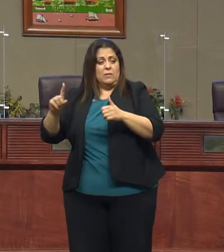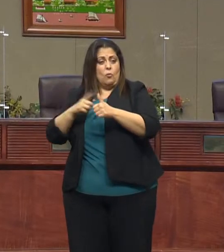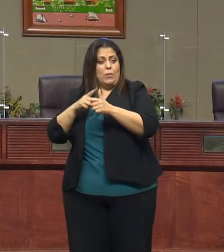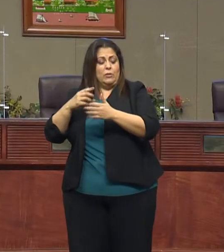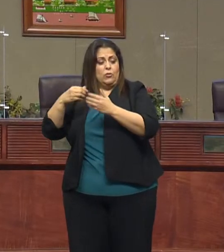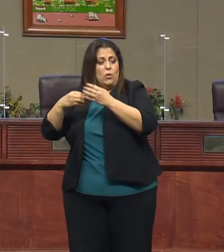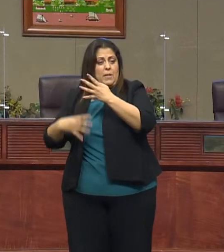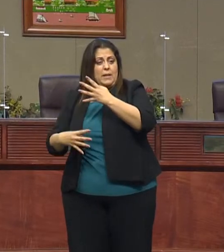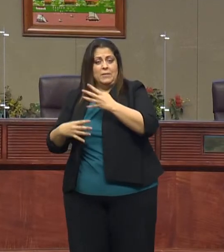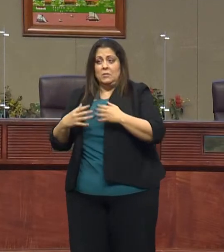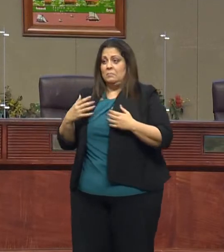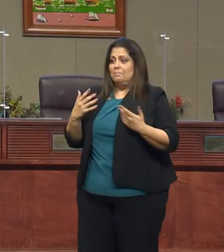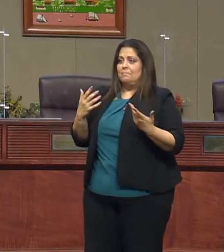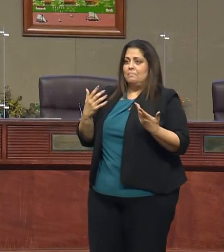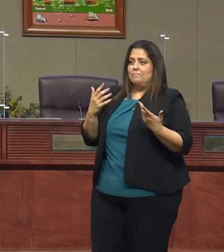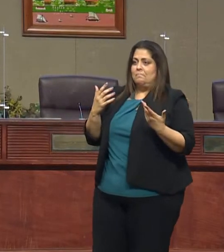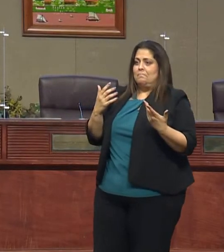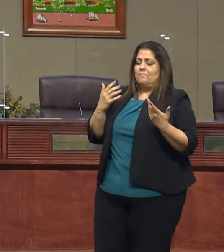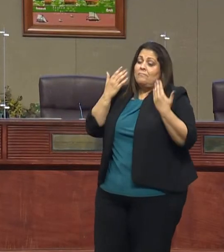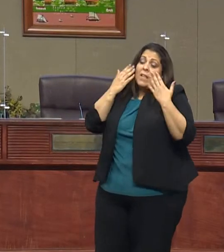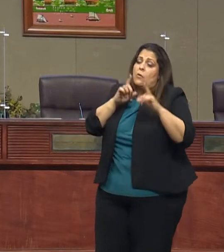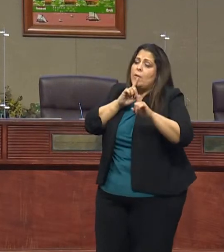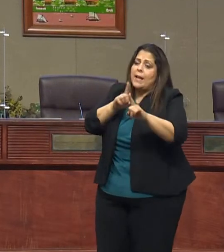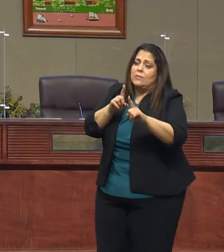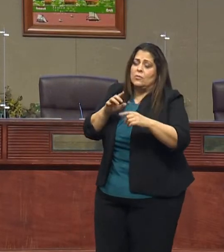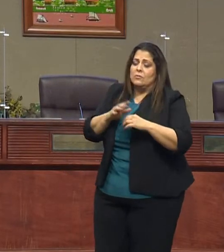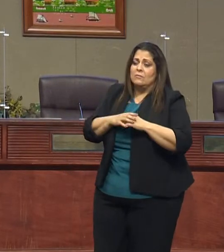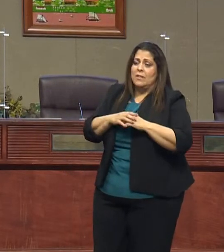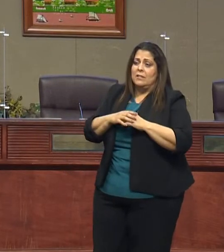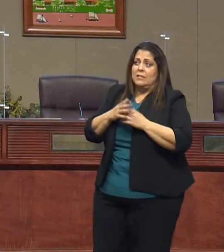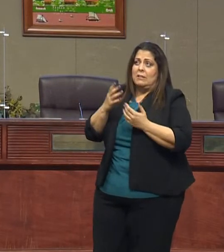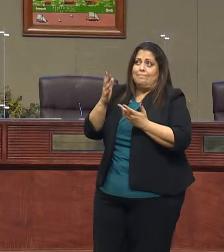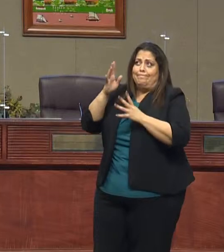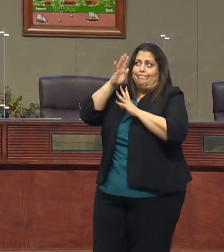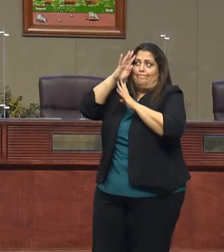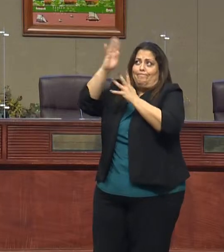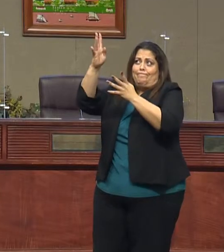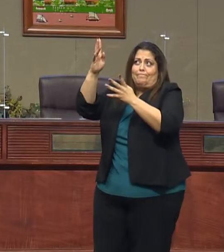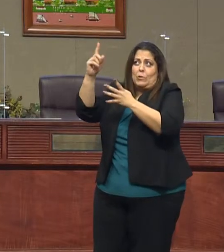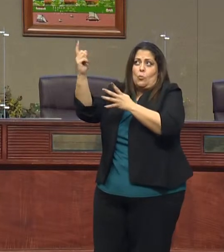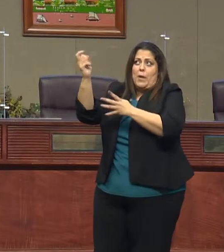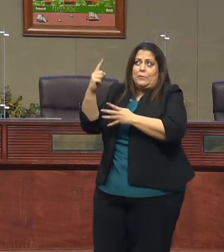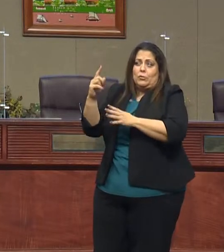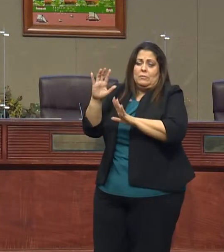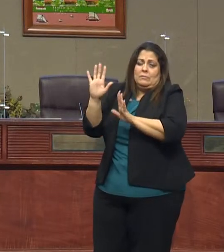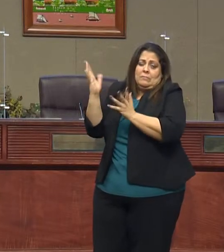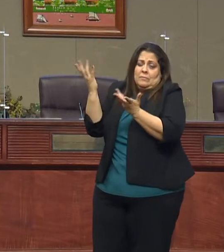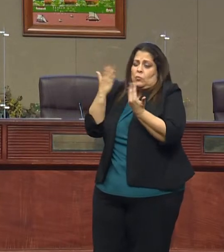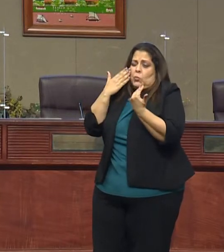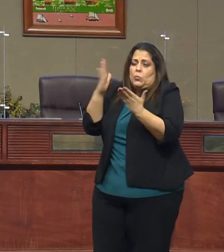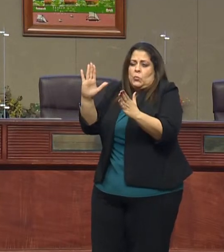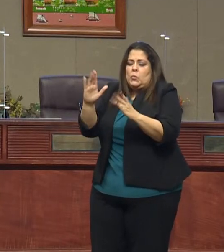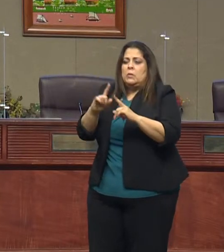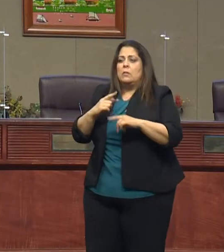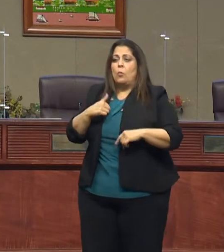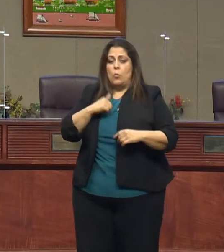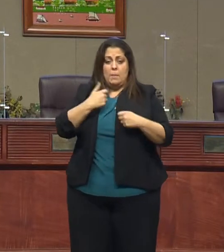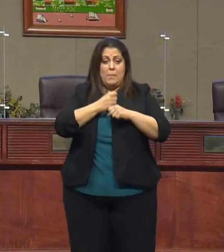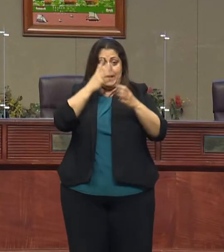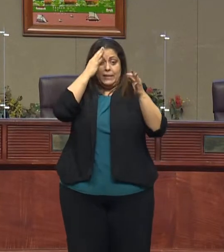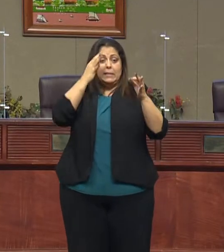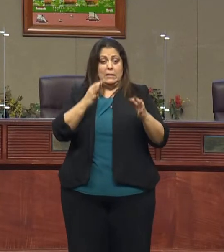I don't know the answer to that question. You know, it's a hypothetical. We made a decision. We notified